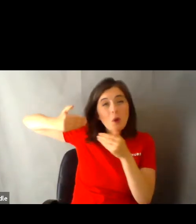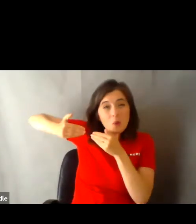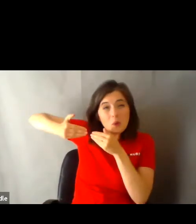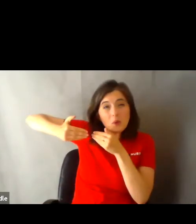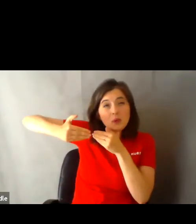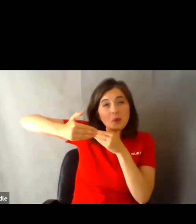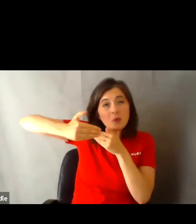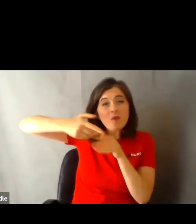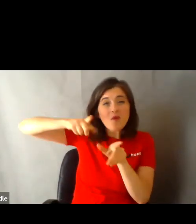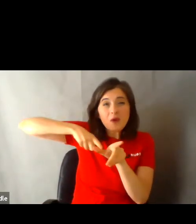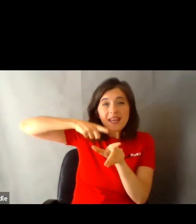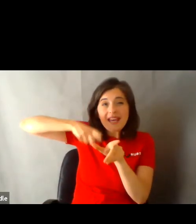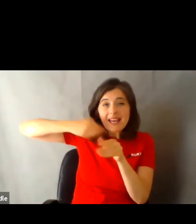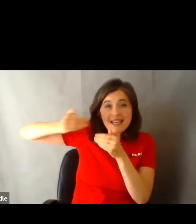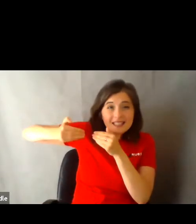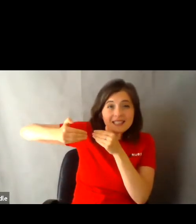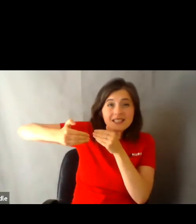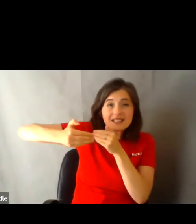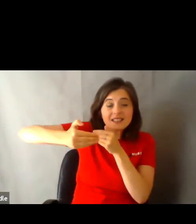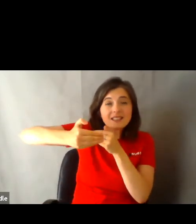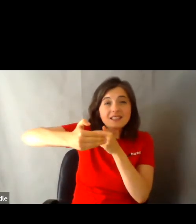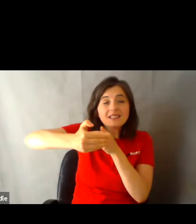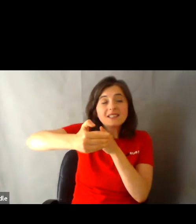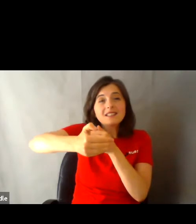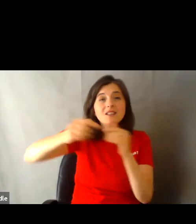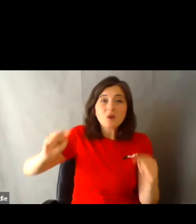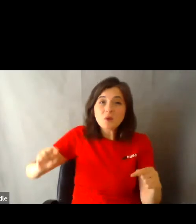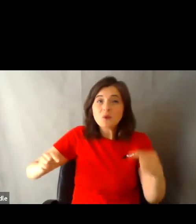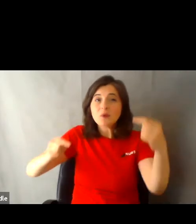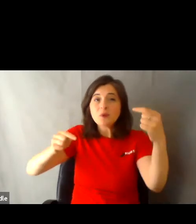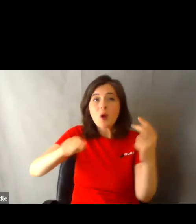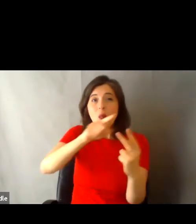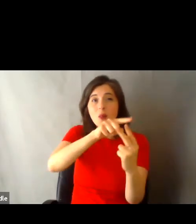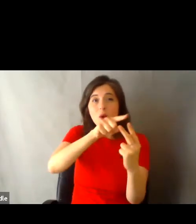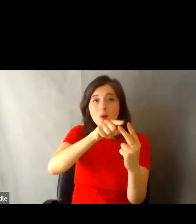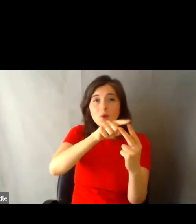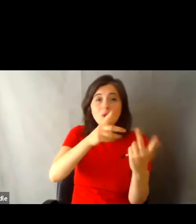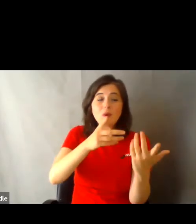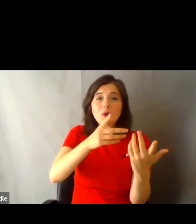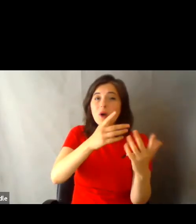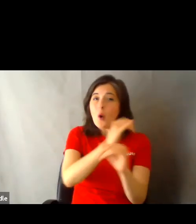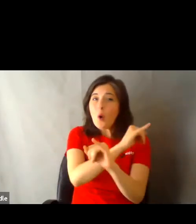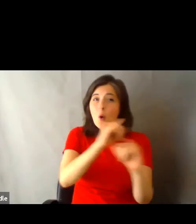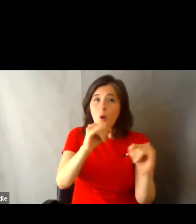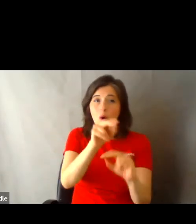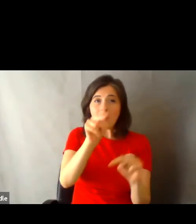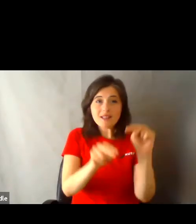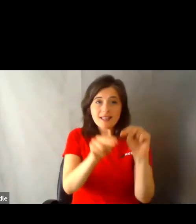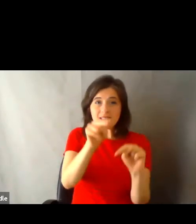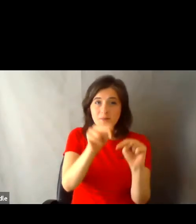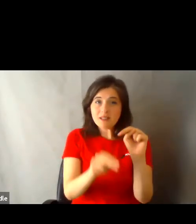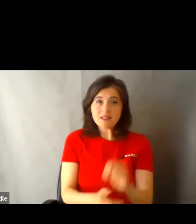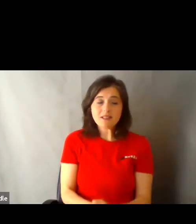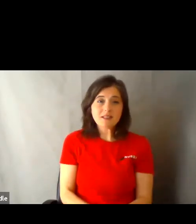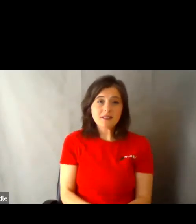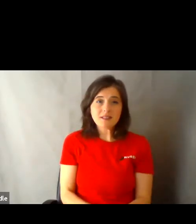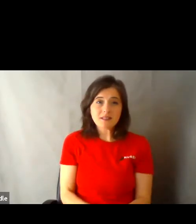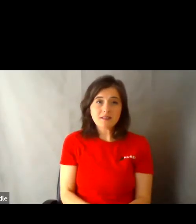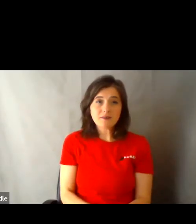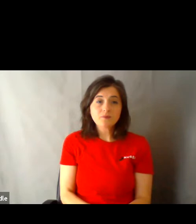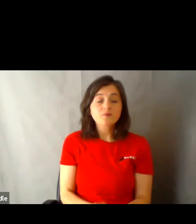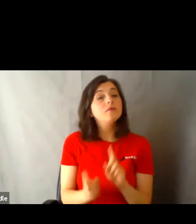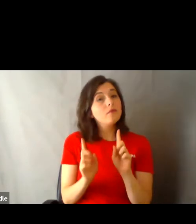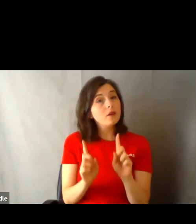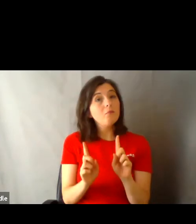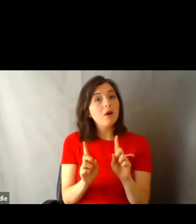next few years against those hated assessments. But then